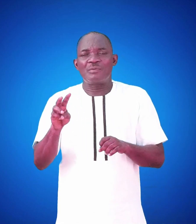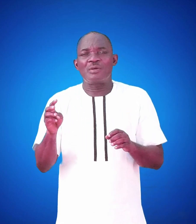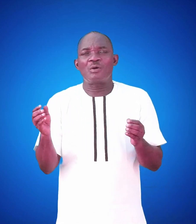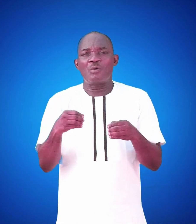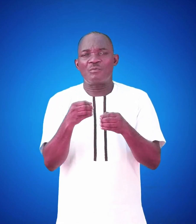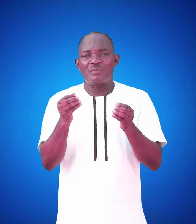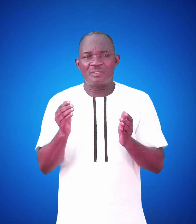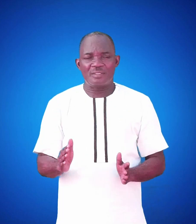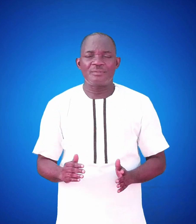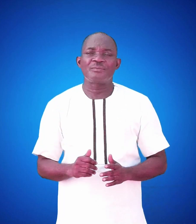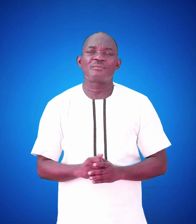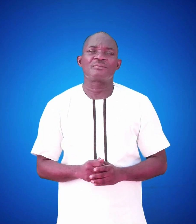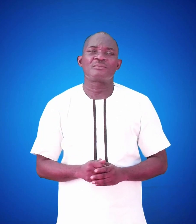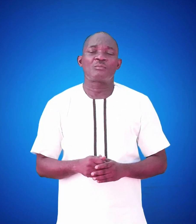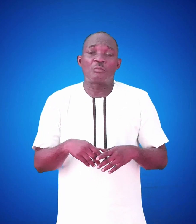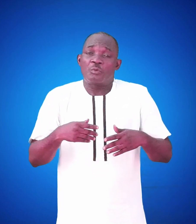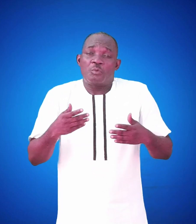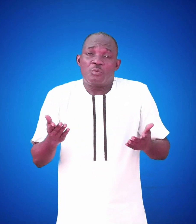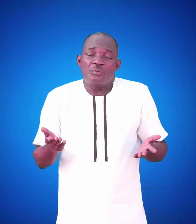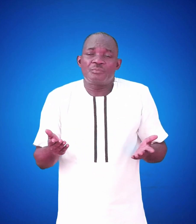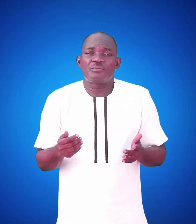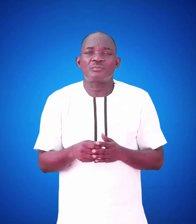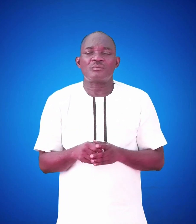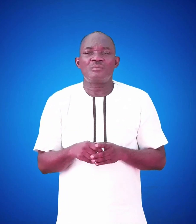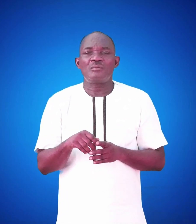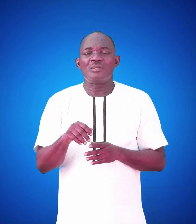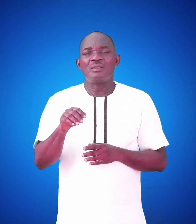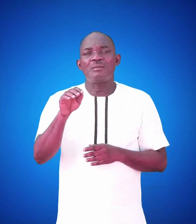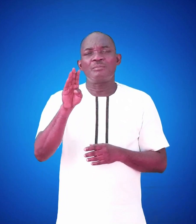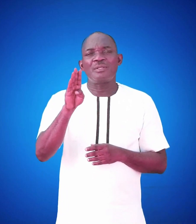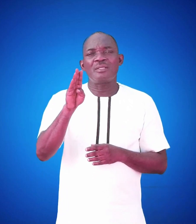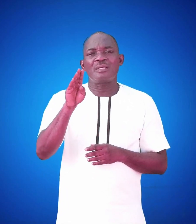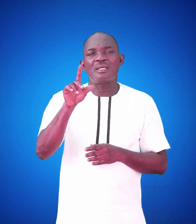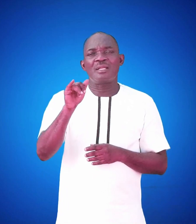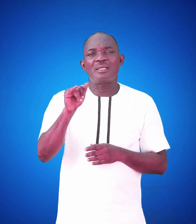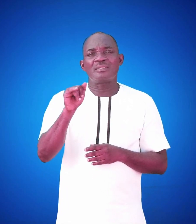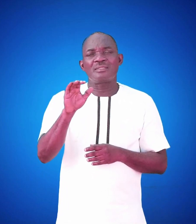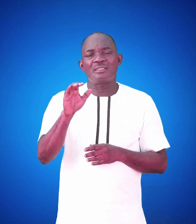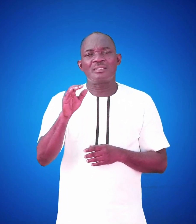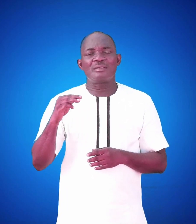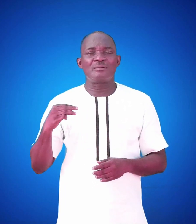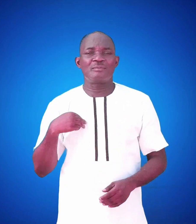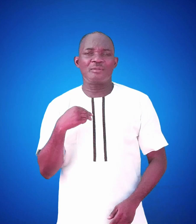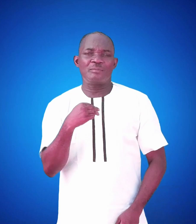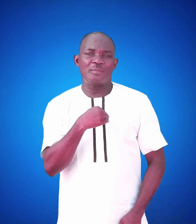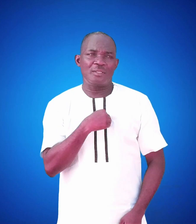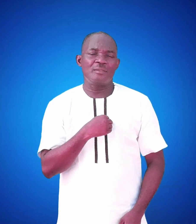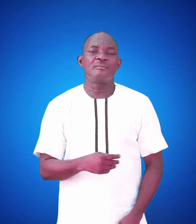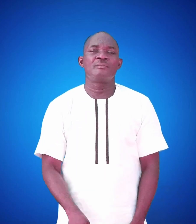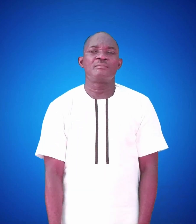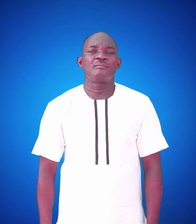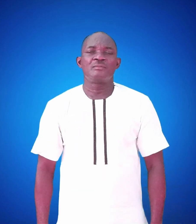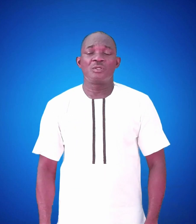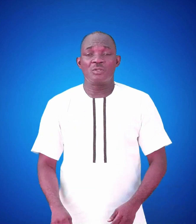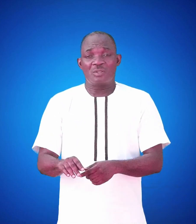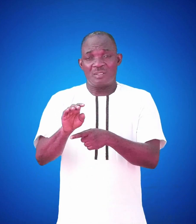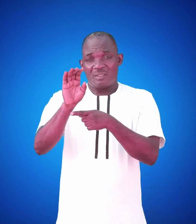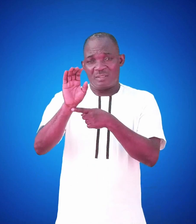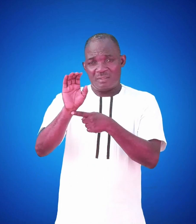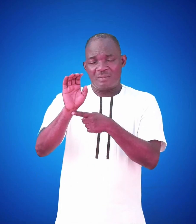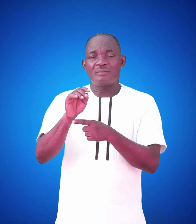welfare officer or a DLIC member.